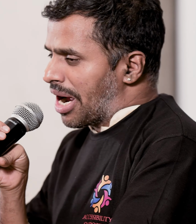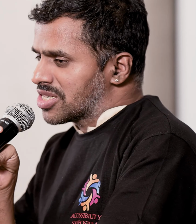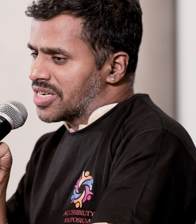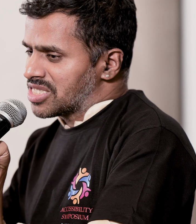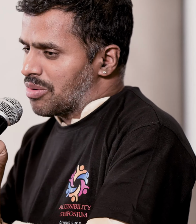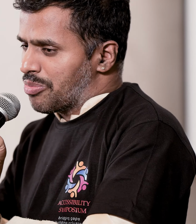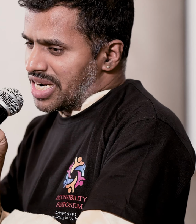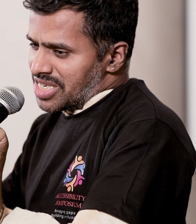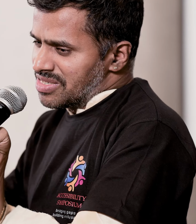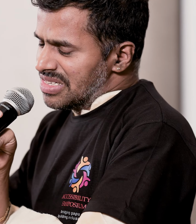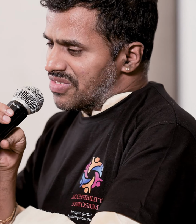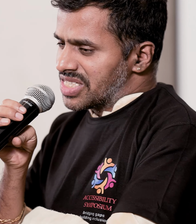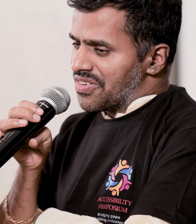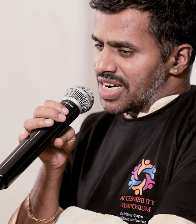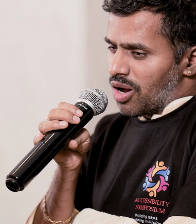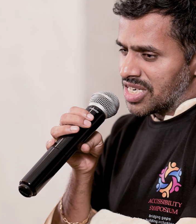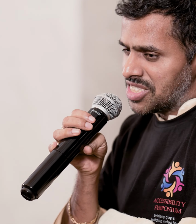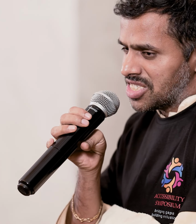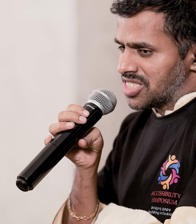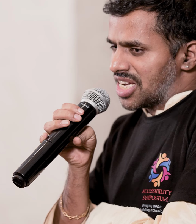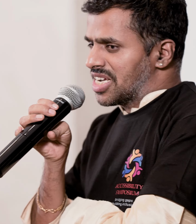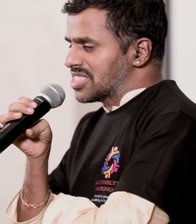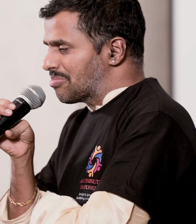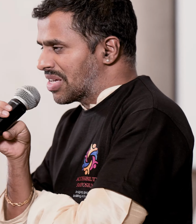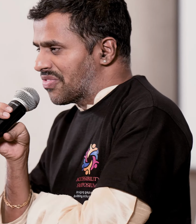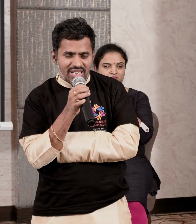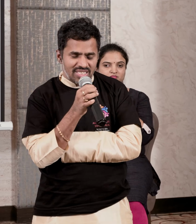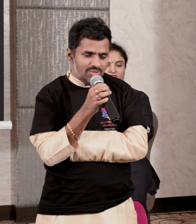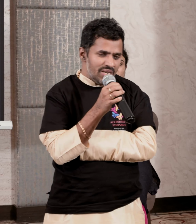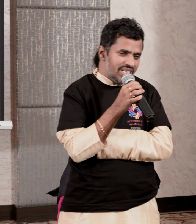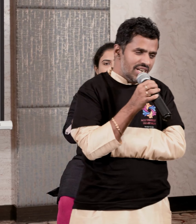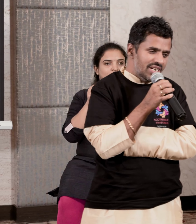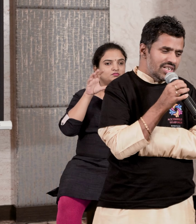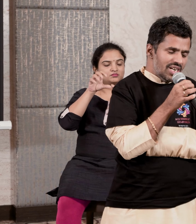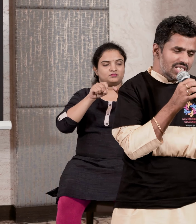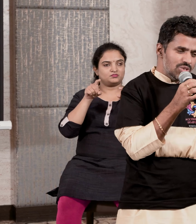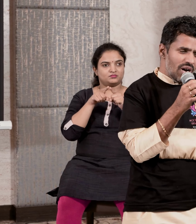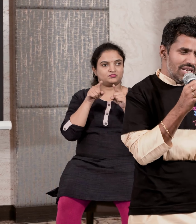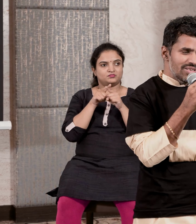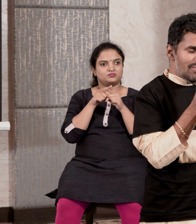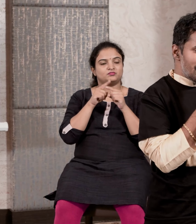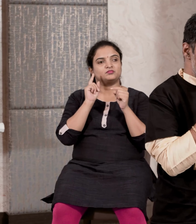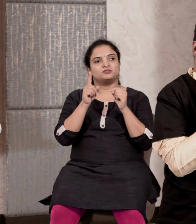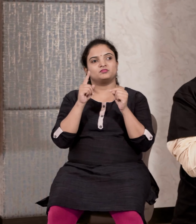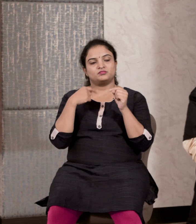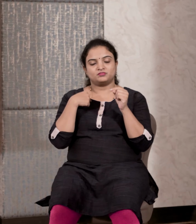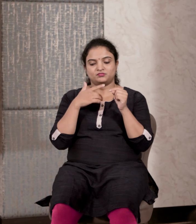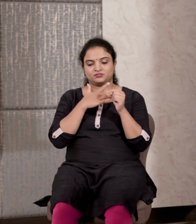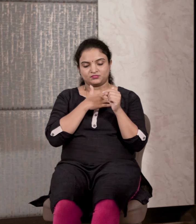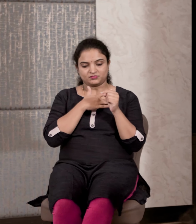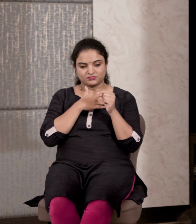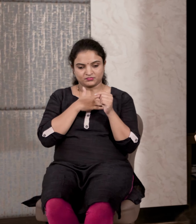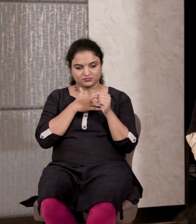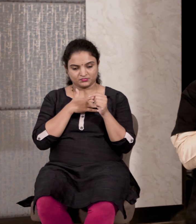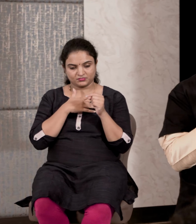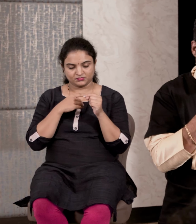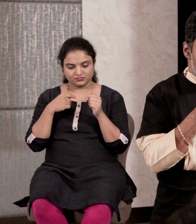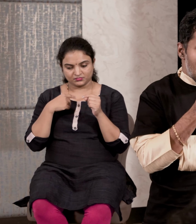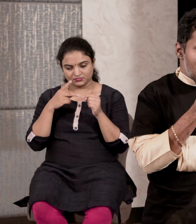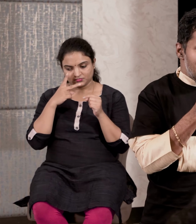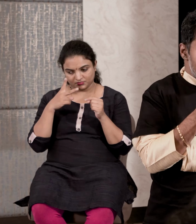also partnered at some point with different organizations and did something for accessibility and so on. But as I look at